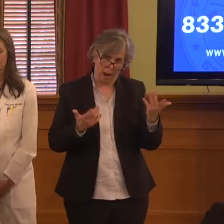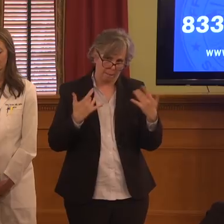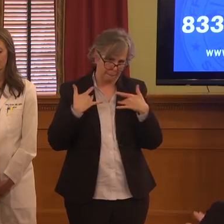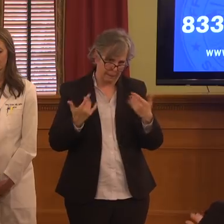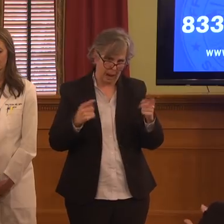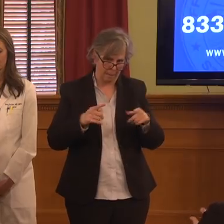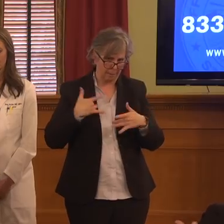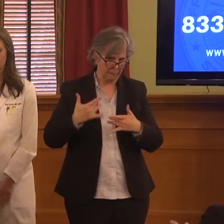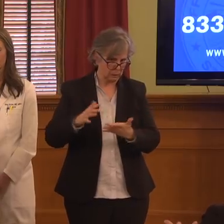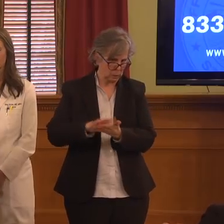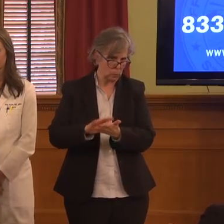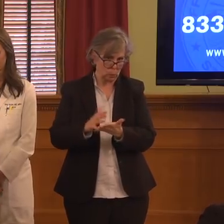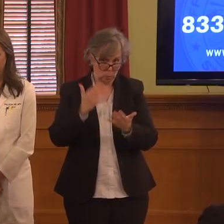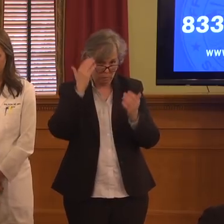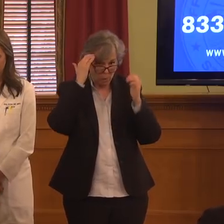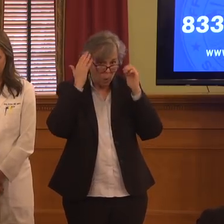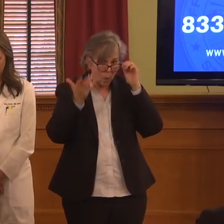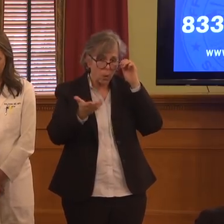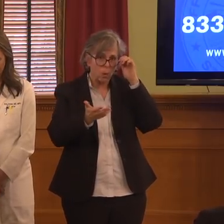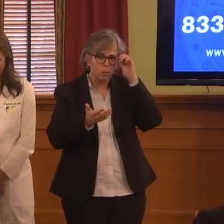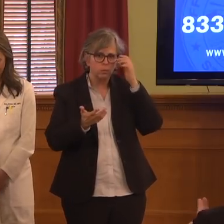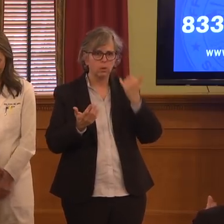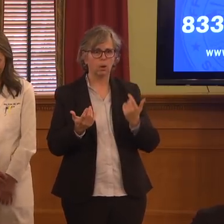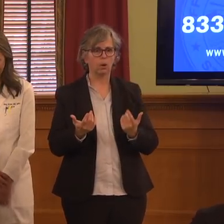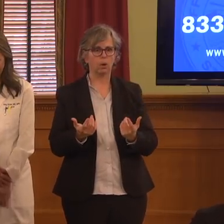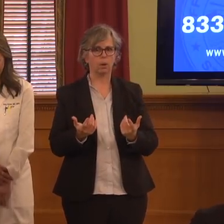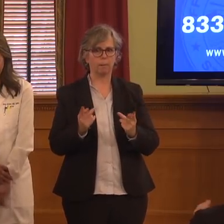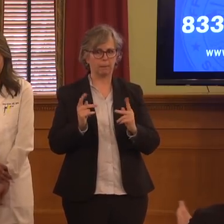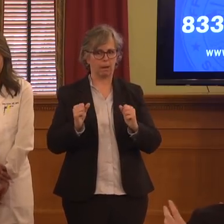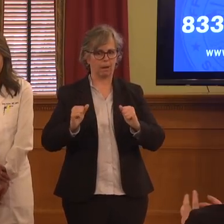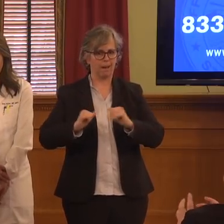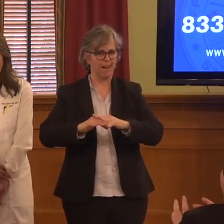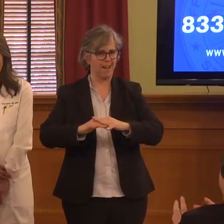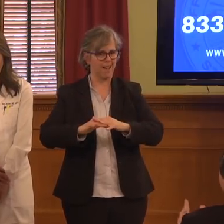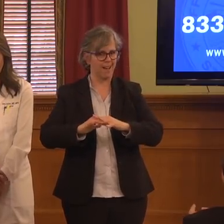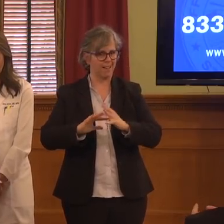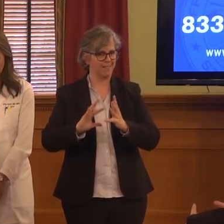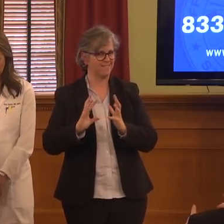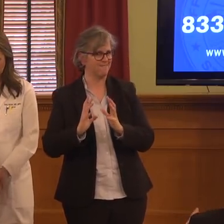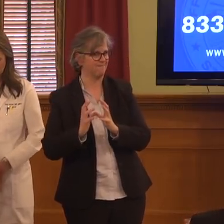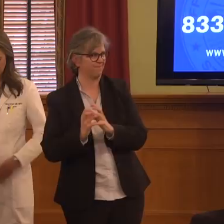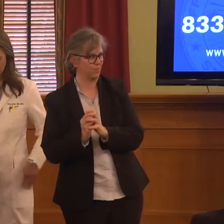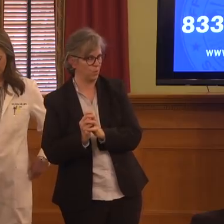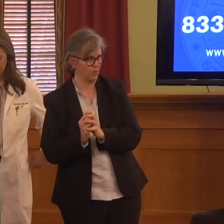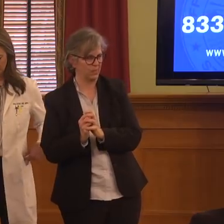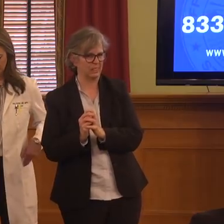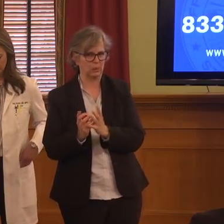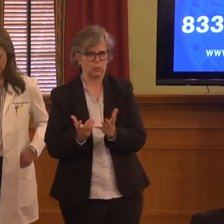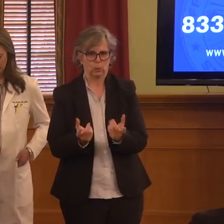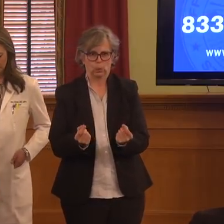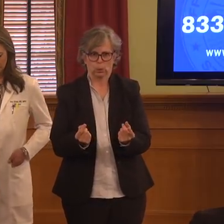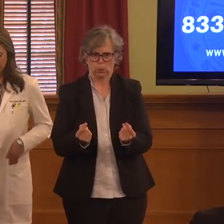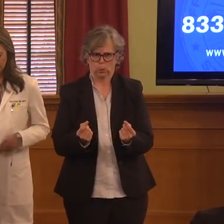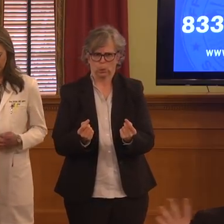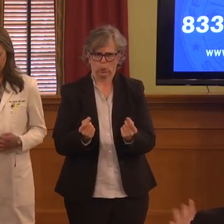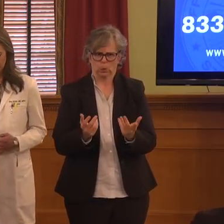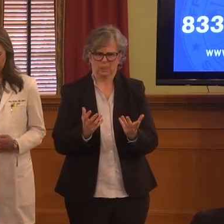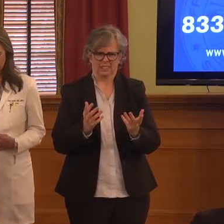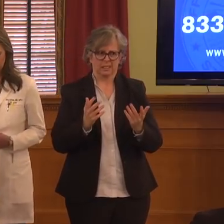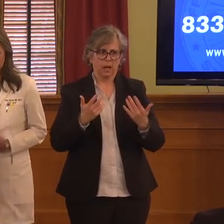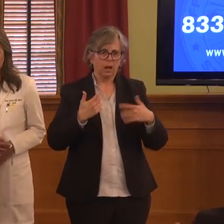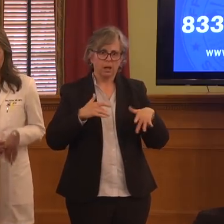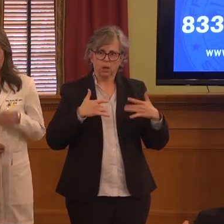come together a lot. And so there is a great concern. And we